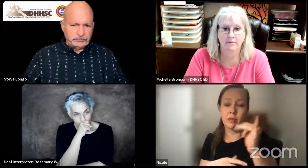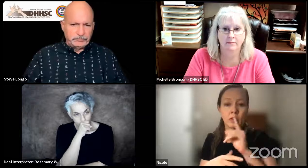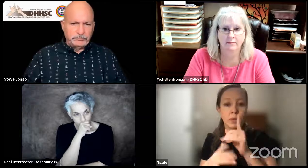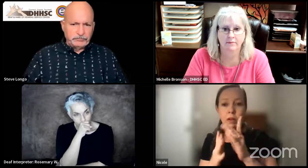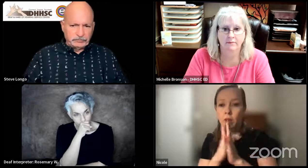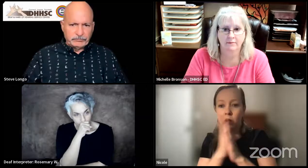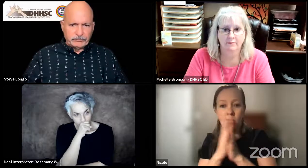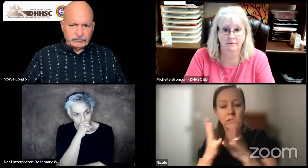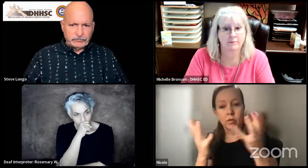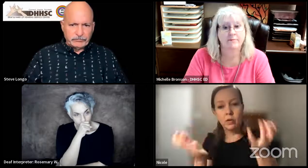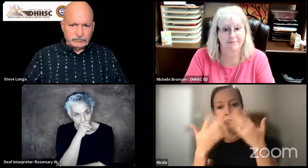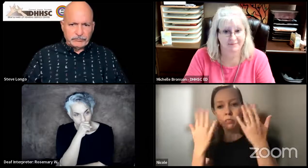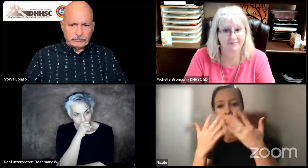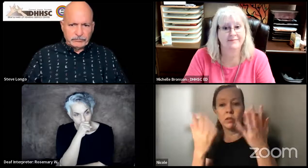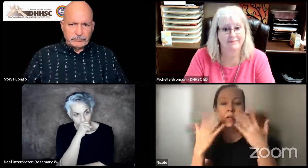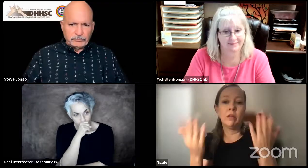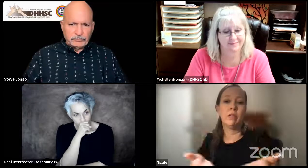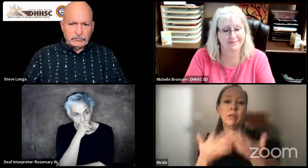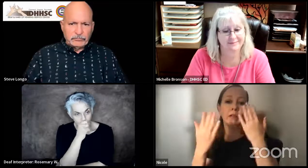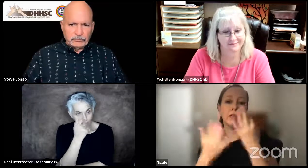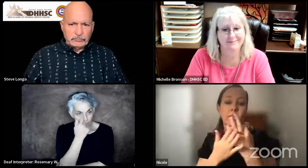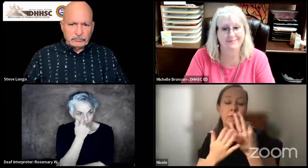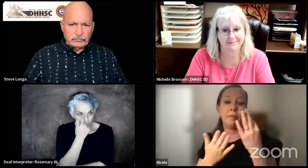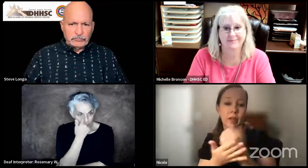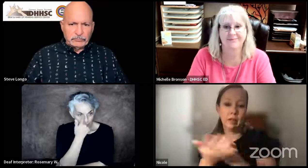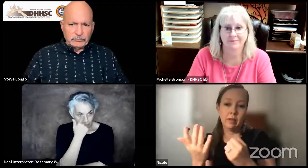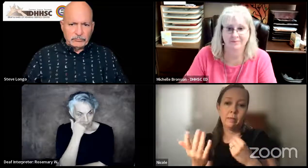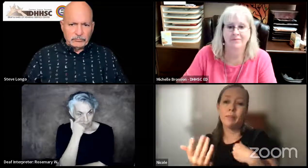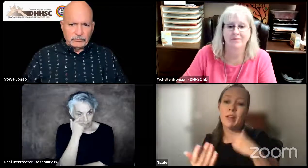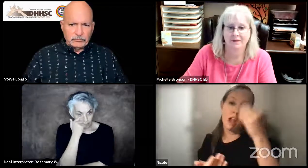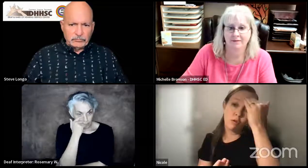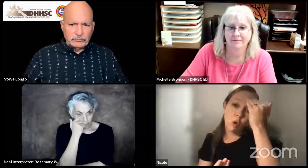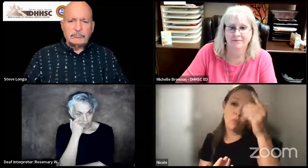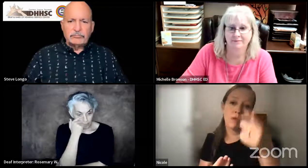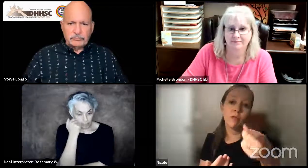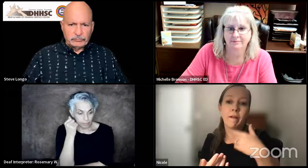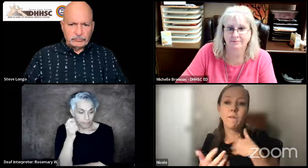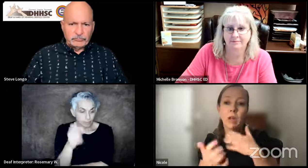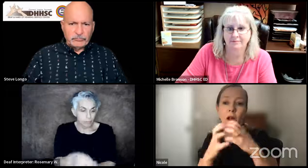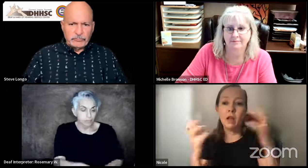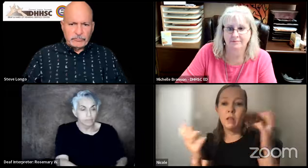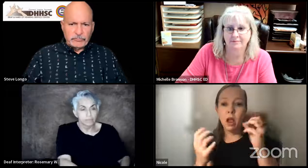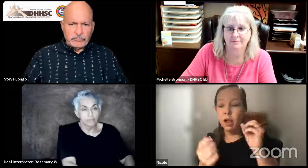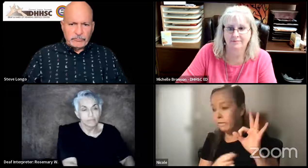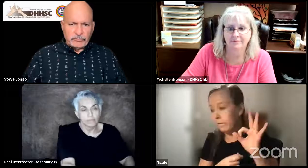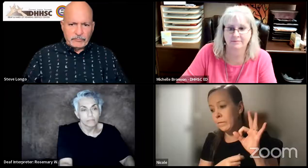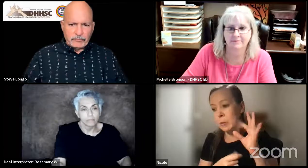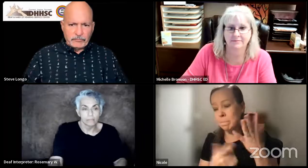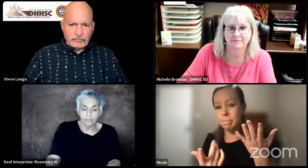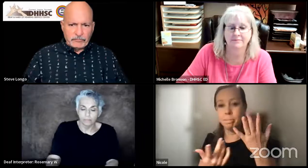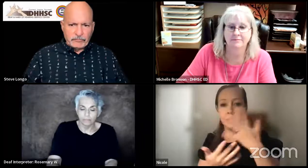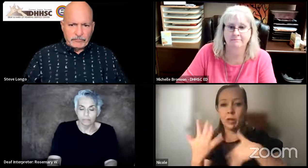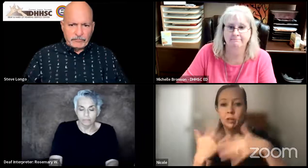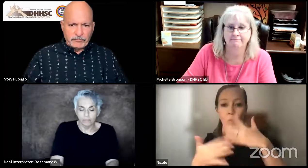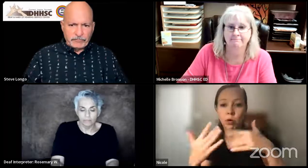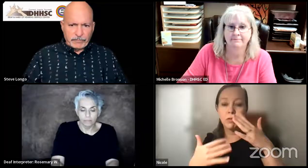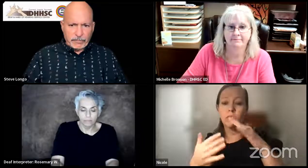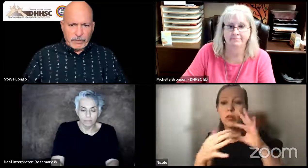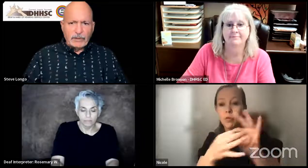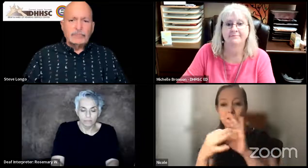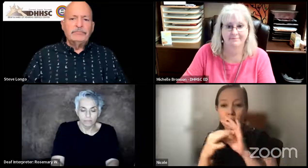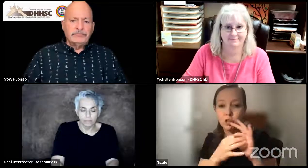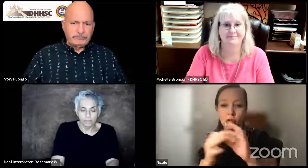I think as a board, we could do that. We really want to raise awareness and get a lot of people